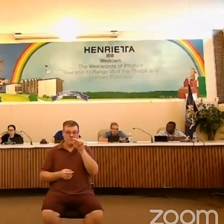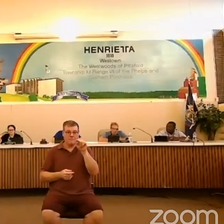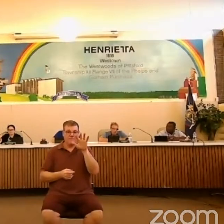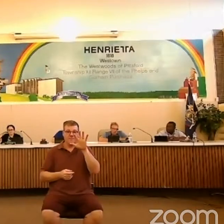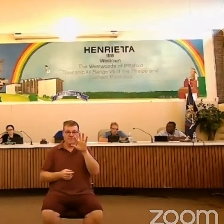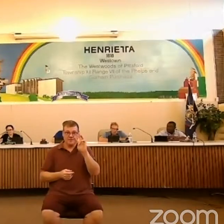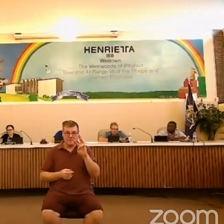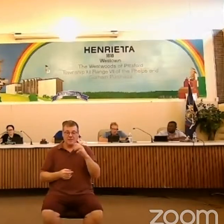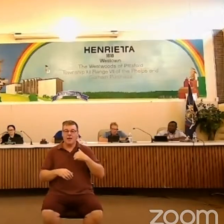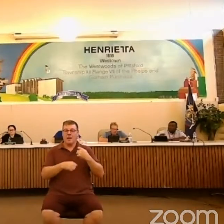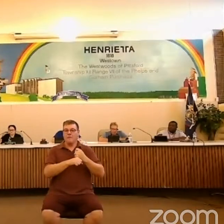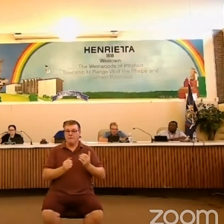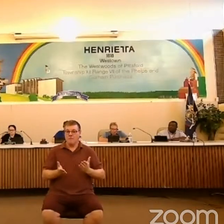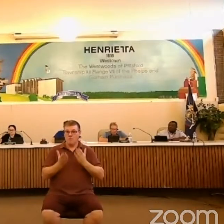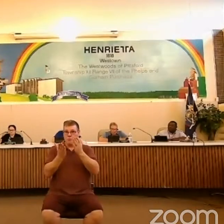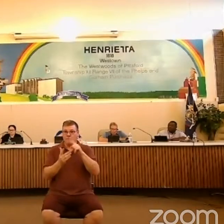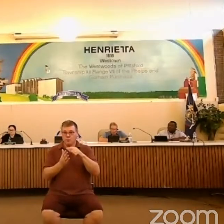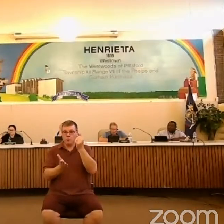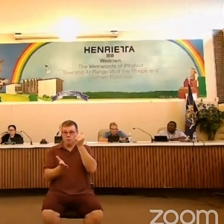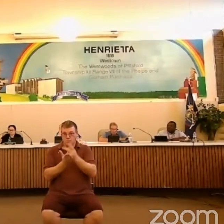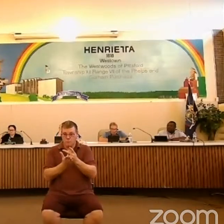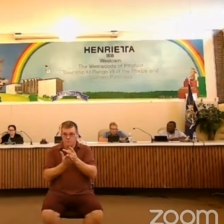2021-56? I make a motion to approve application